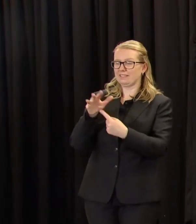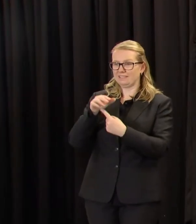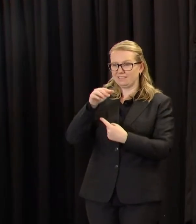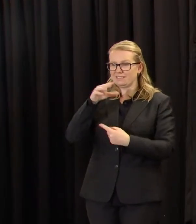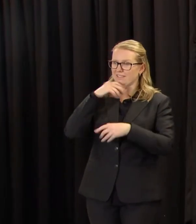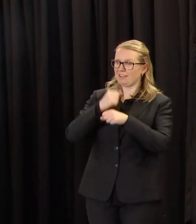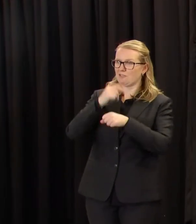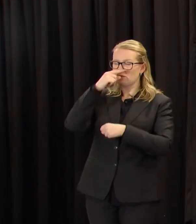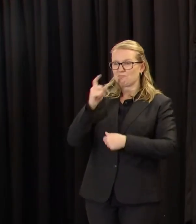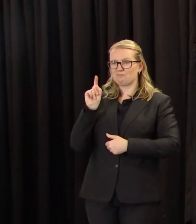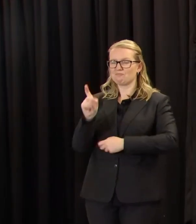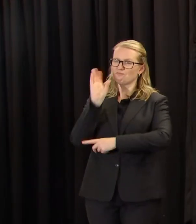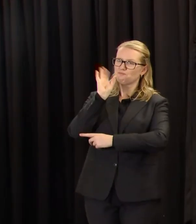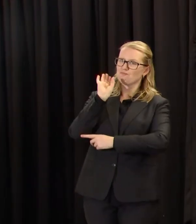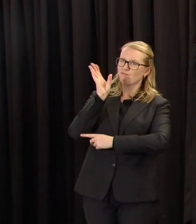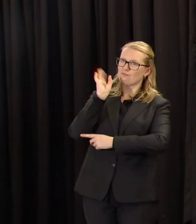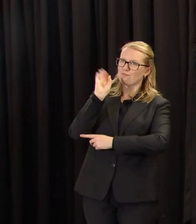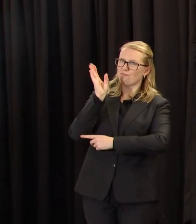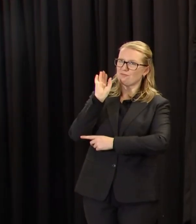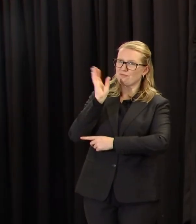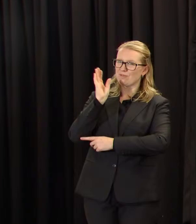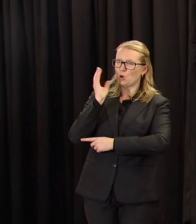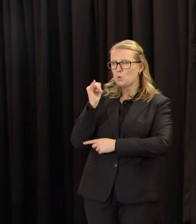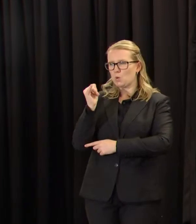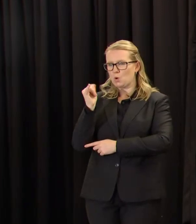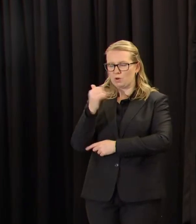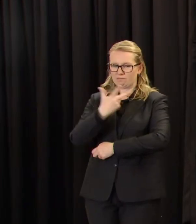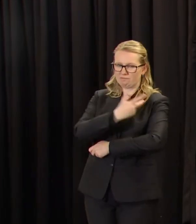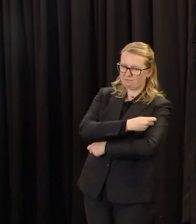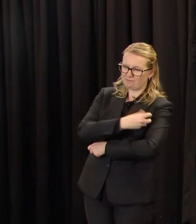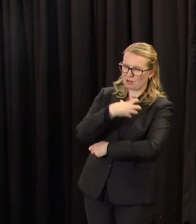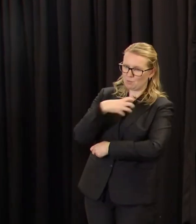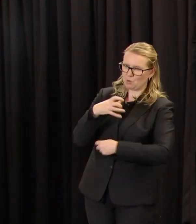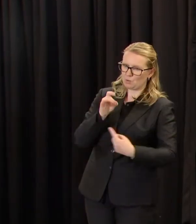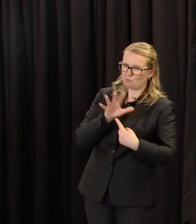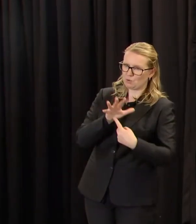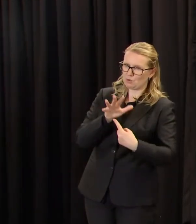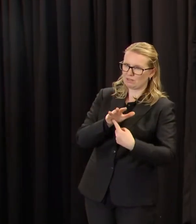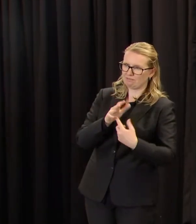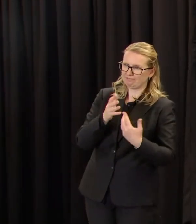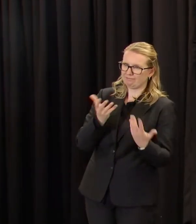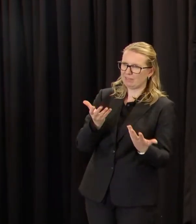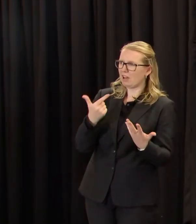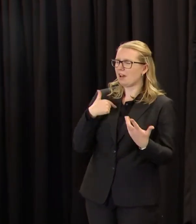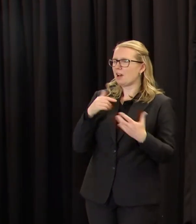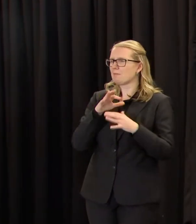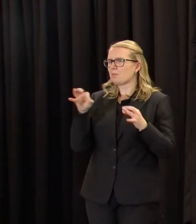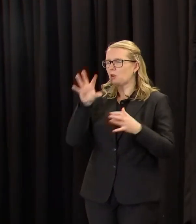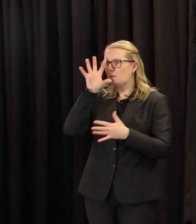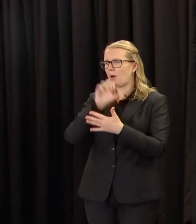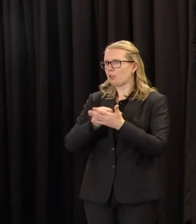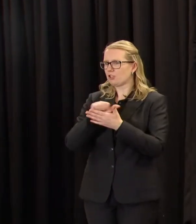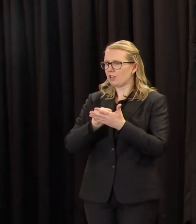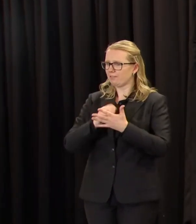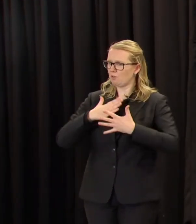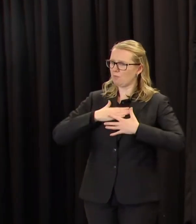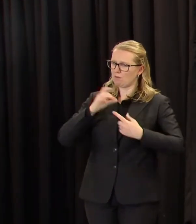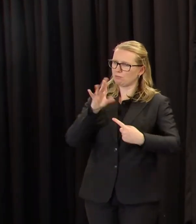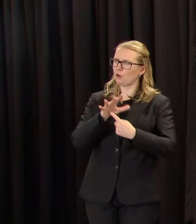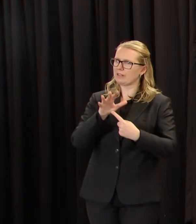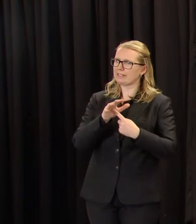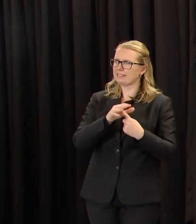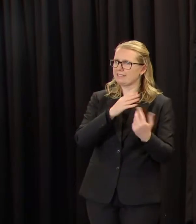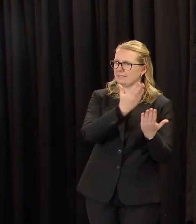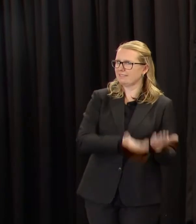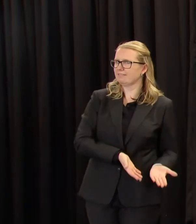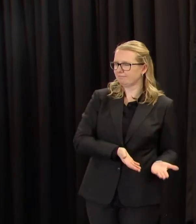getting jabs into the arms of people, or contact tracing, or I'm not apologising for the priorities that I've got, Samaya. I'm